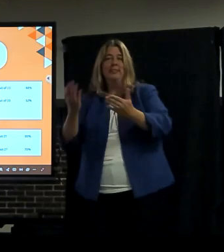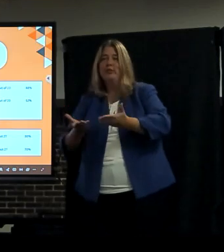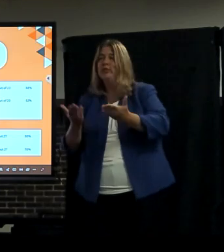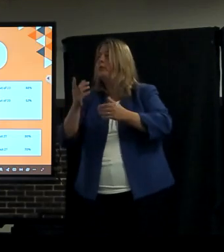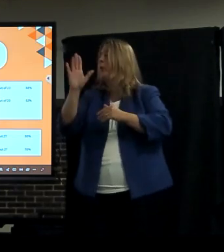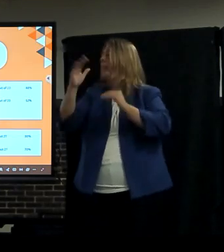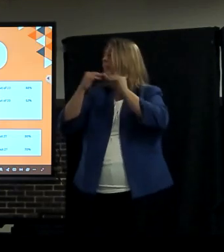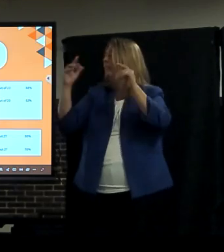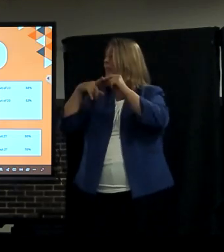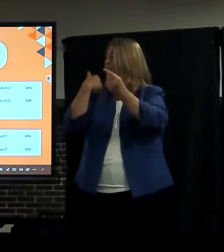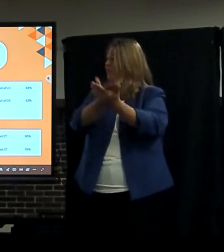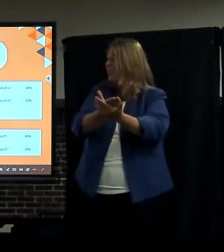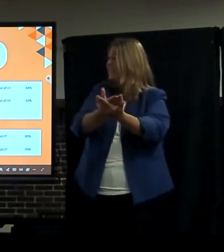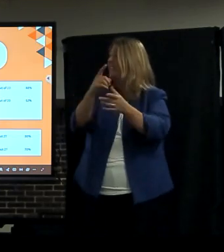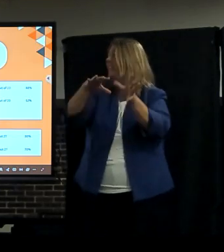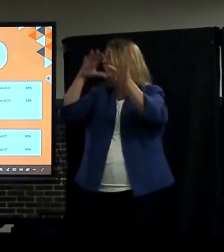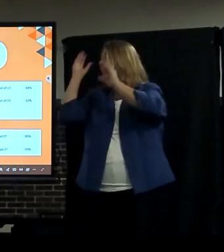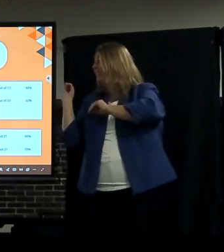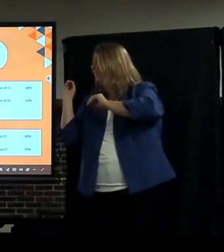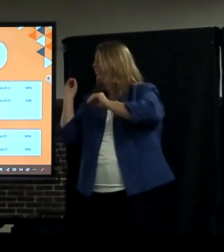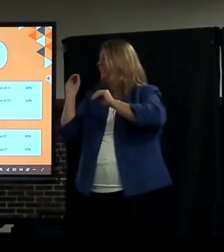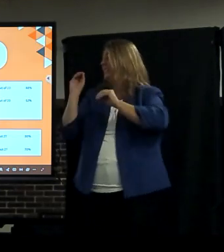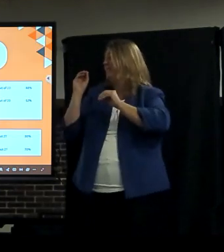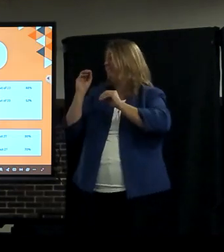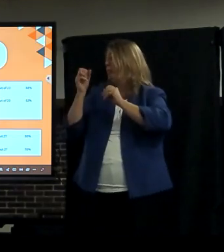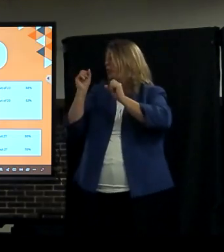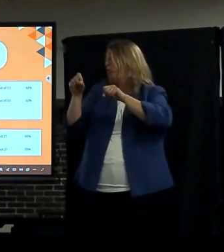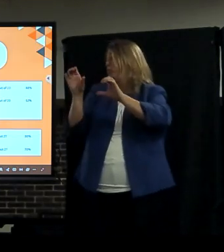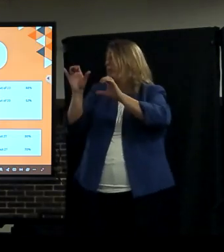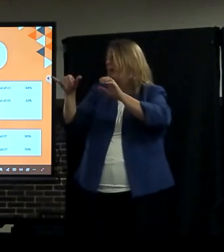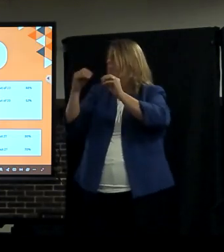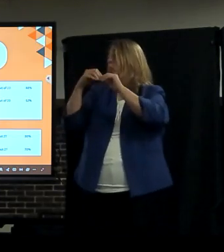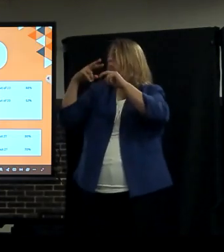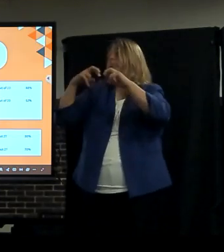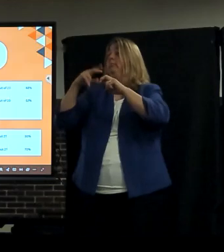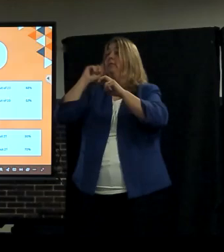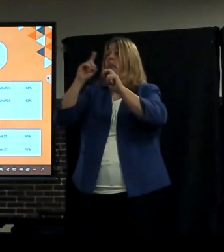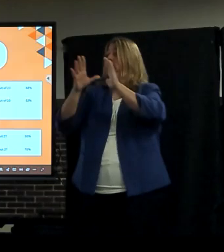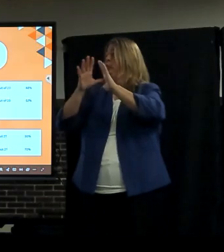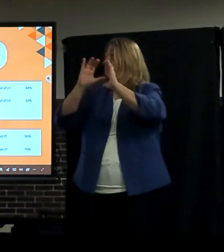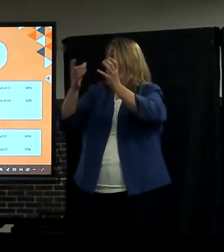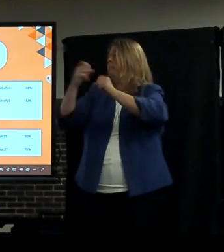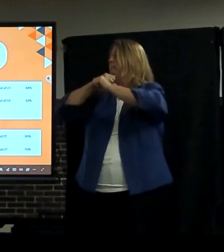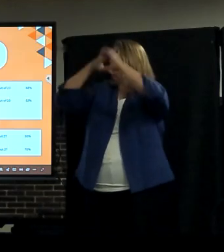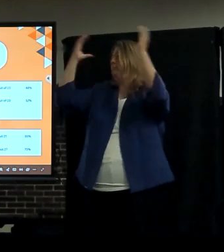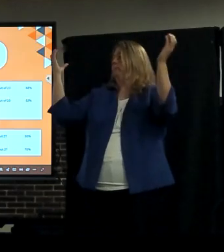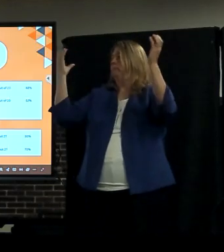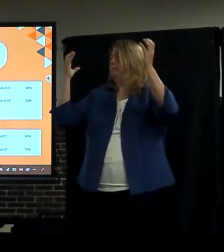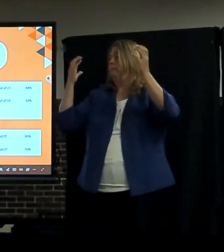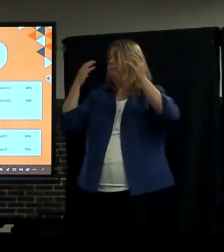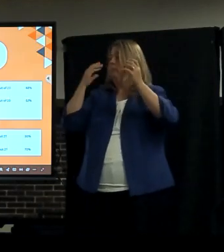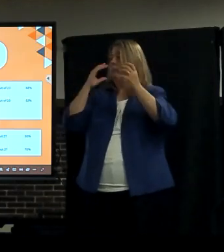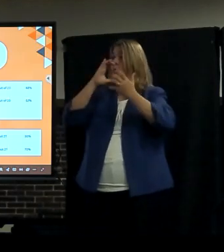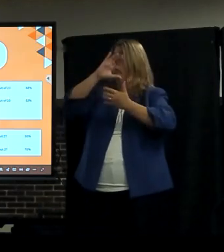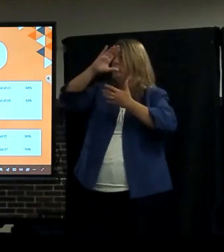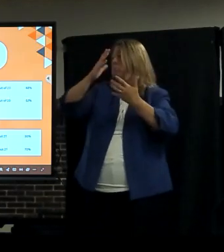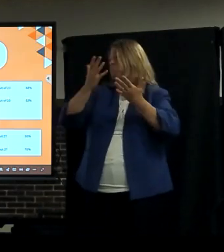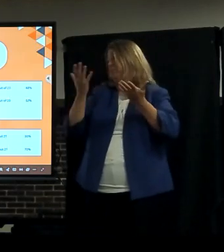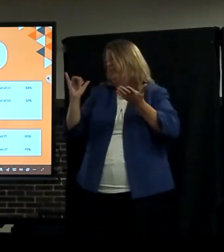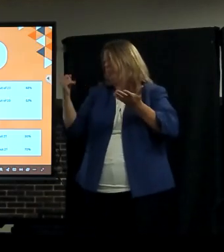the senior class specifically, how long they've been here, when they arrived, when they left, we could do further